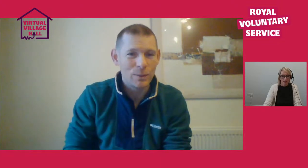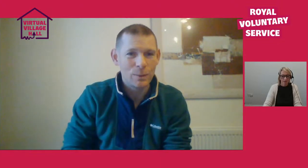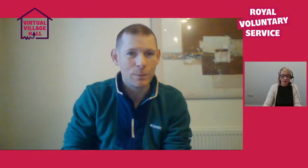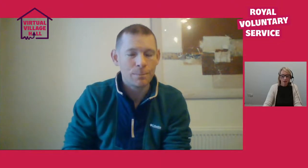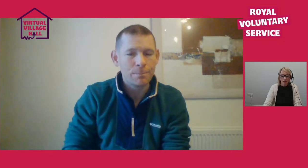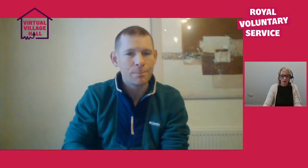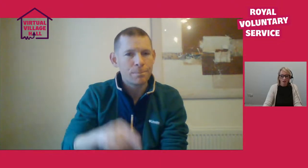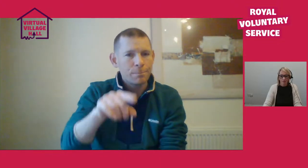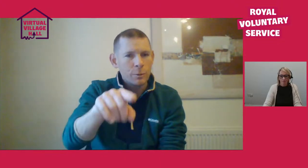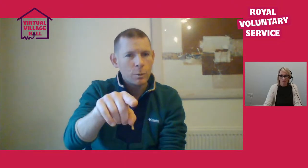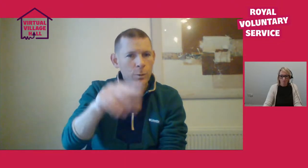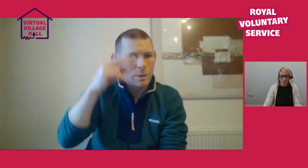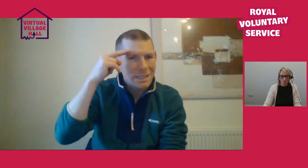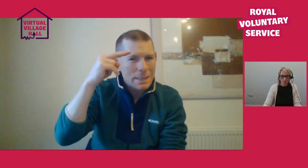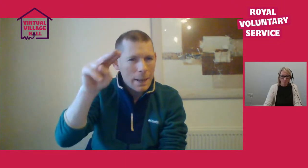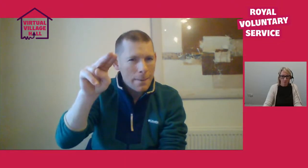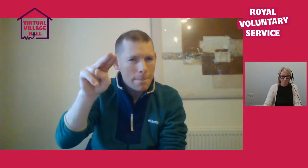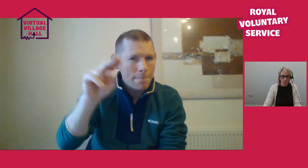I'm great, thank you.